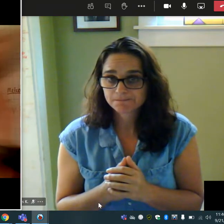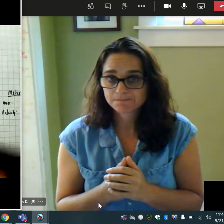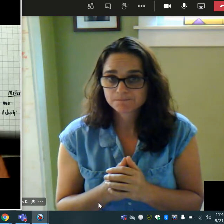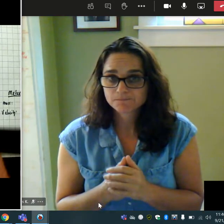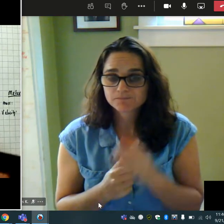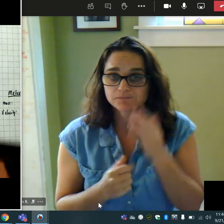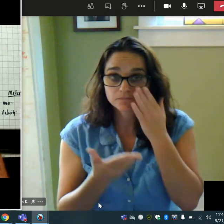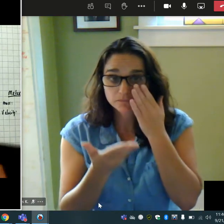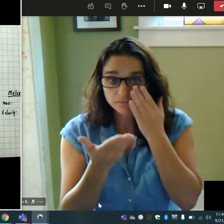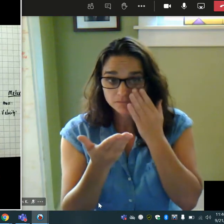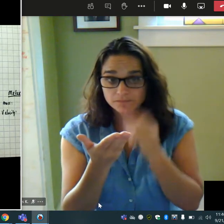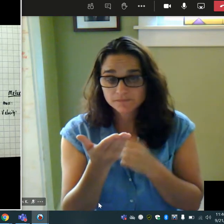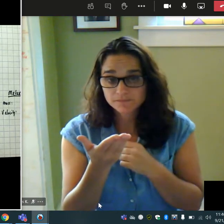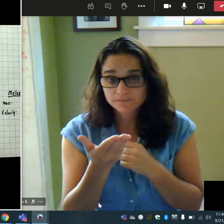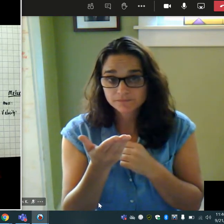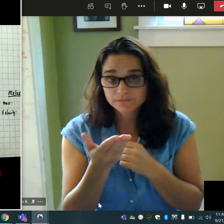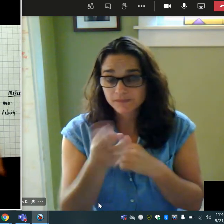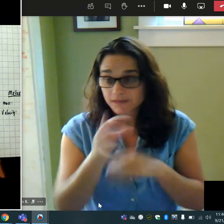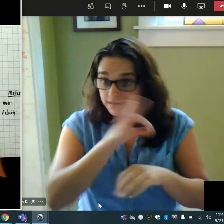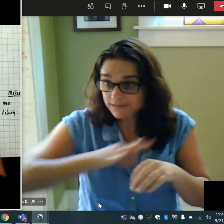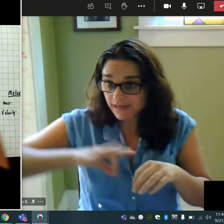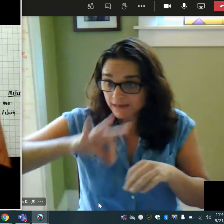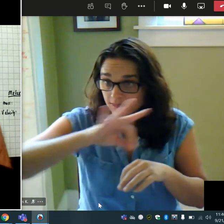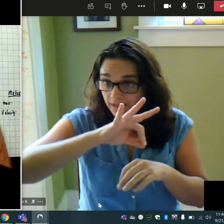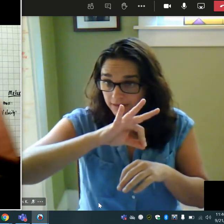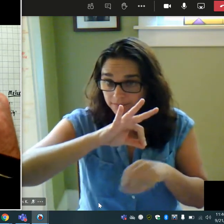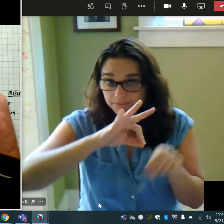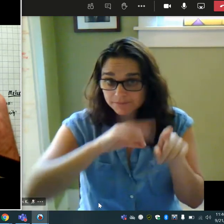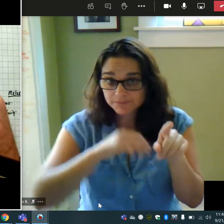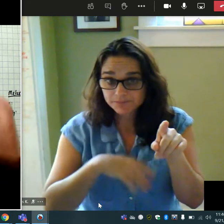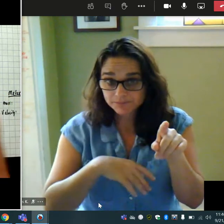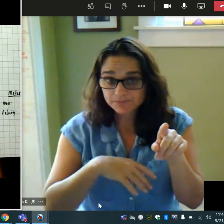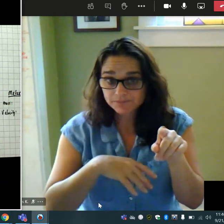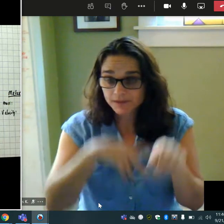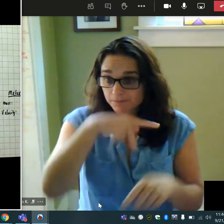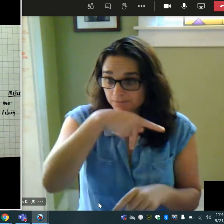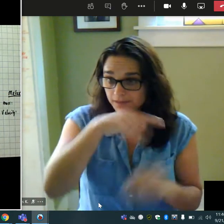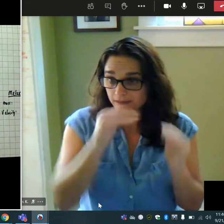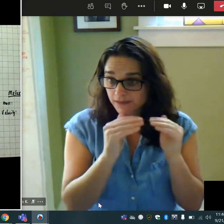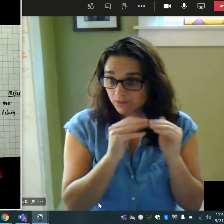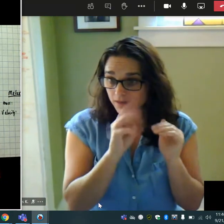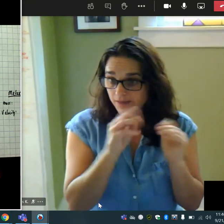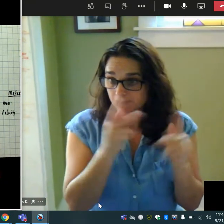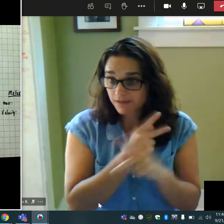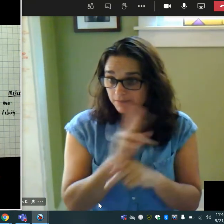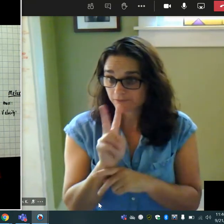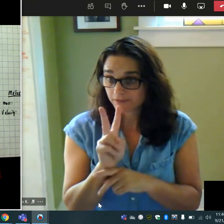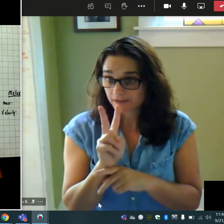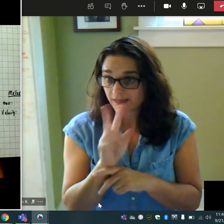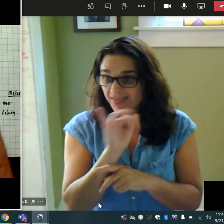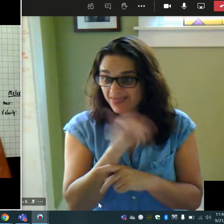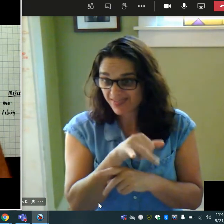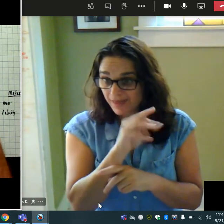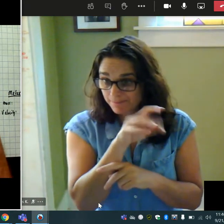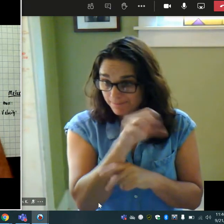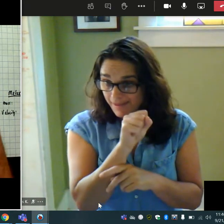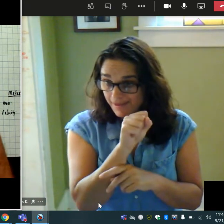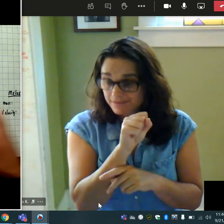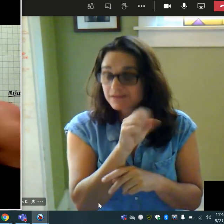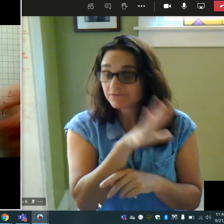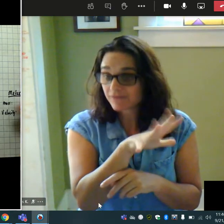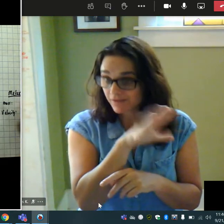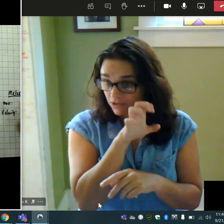Here, the satellite, P equals m times v, has a mass of 500